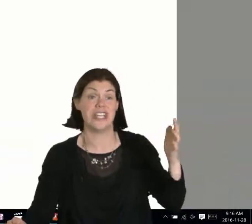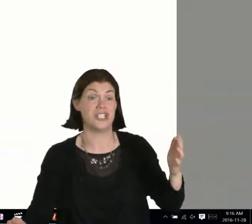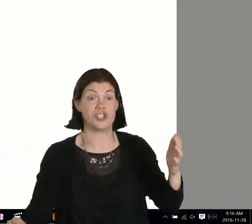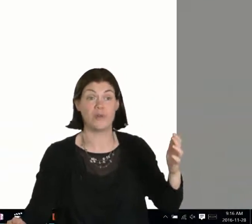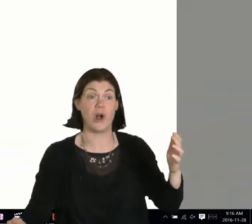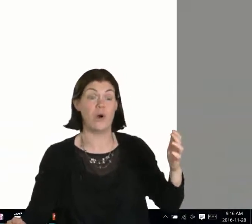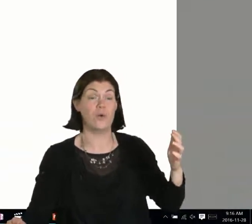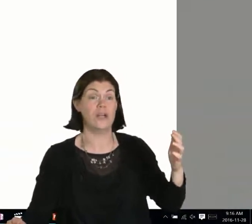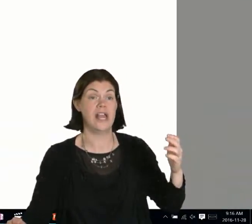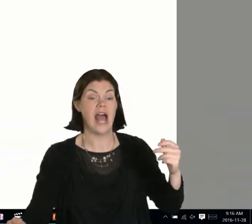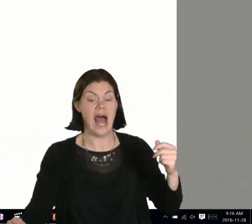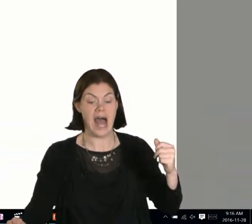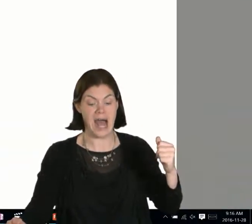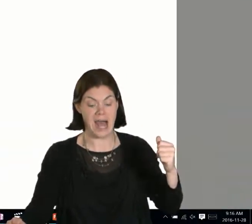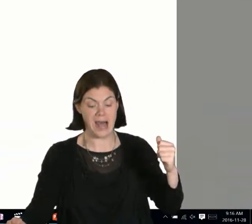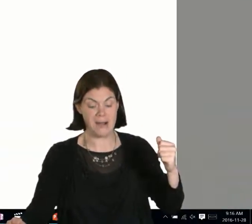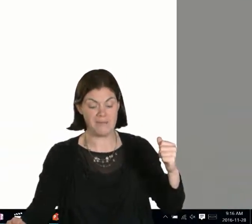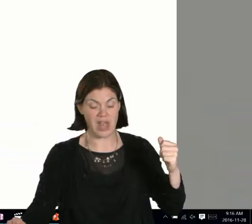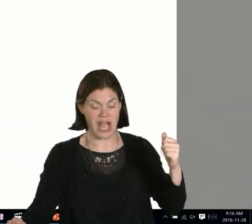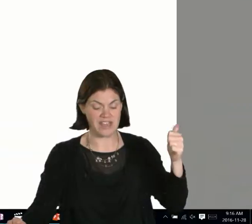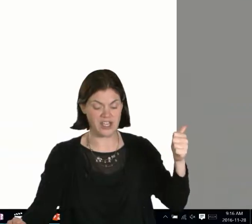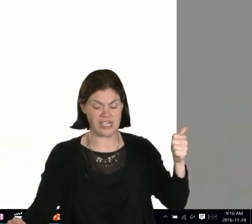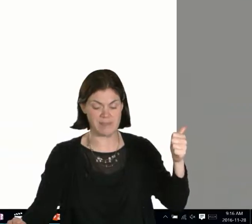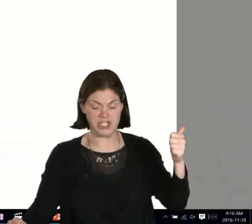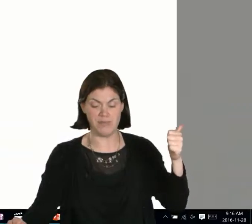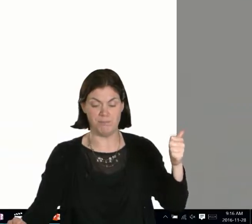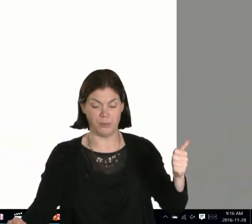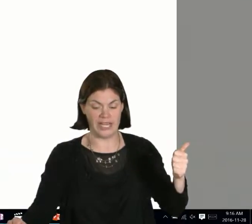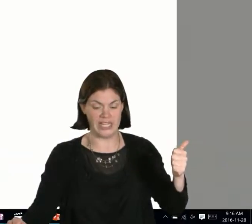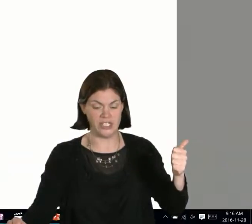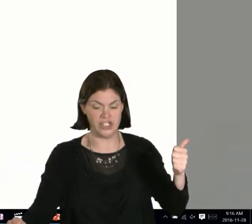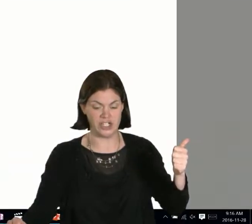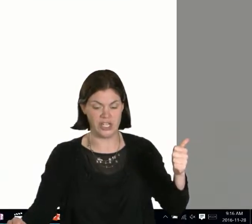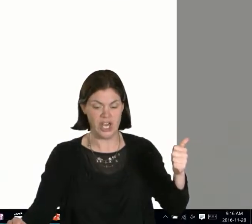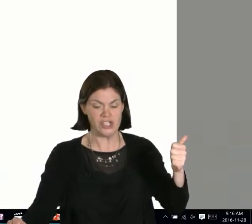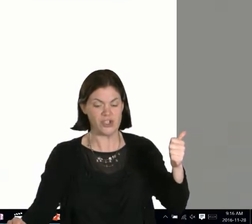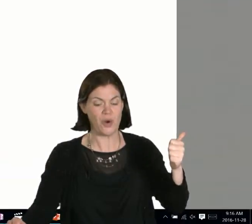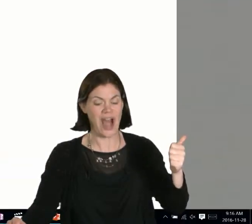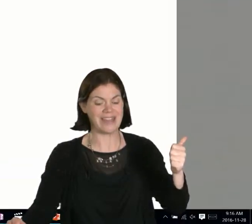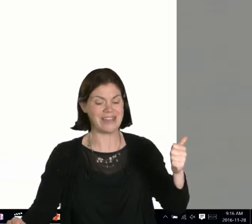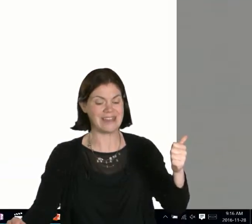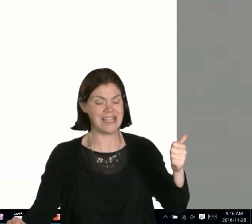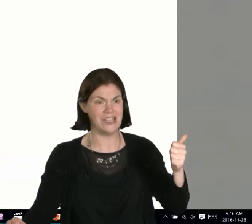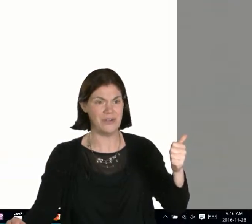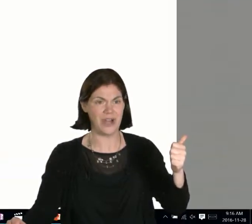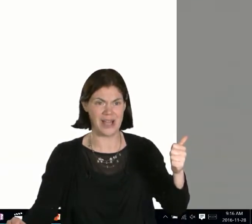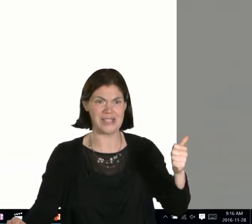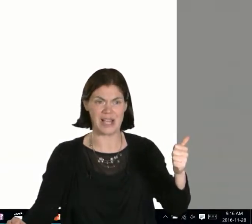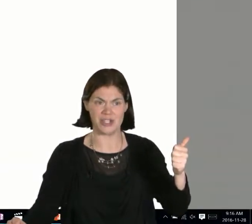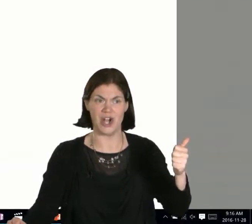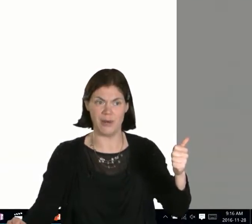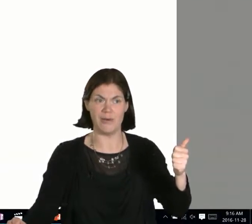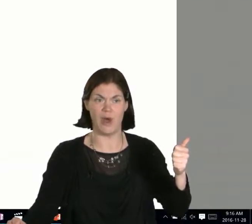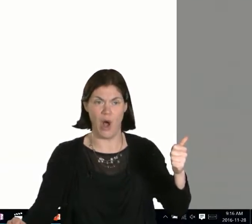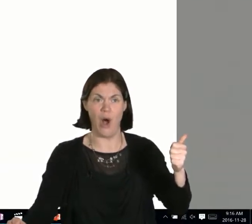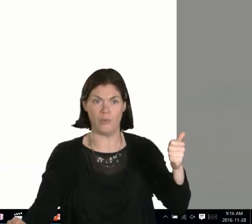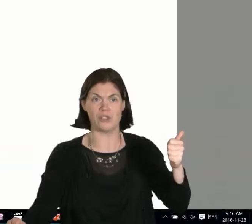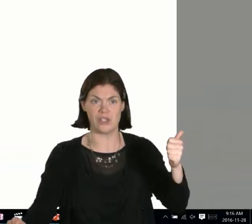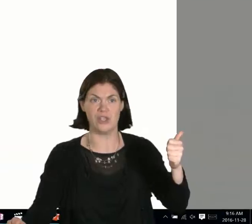there's an intro. I think you guys mentioned bridge. So I think you guys actually